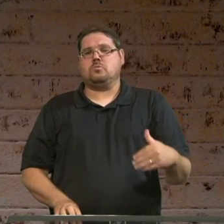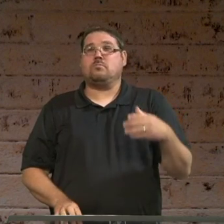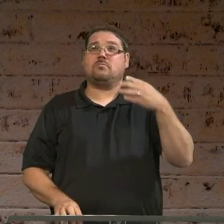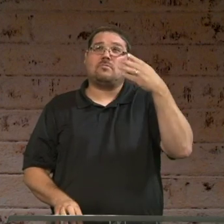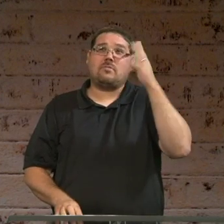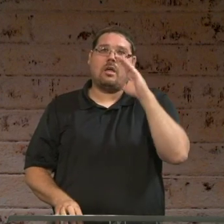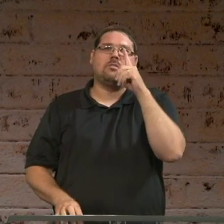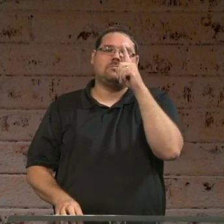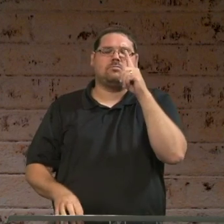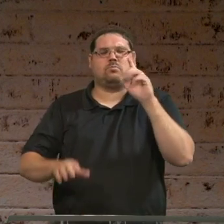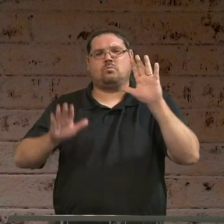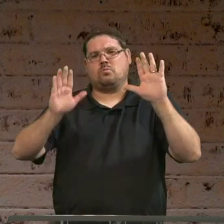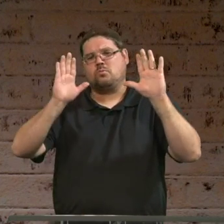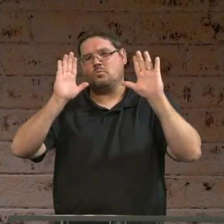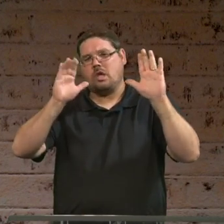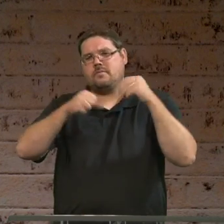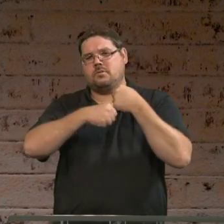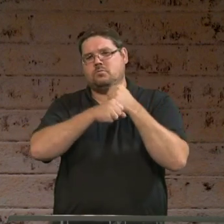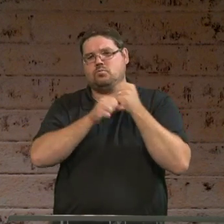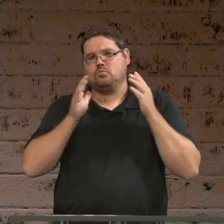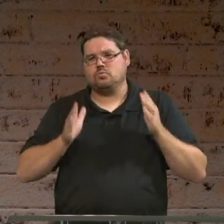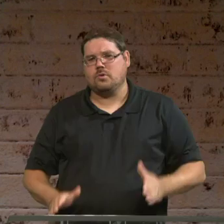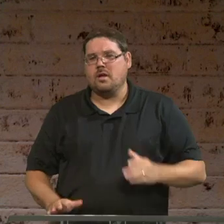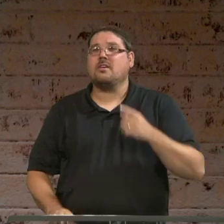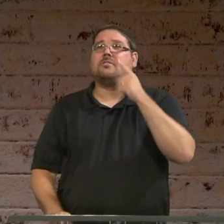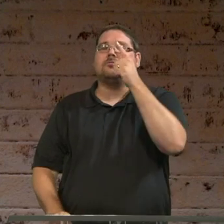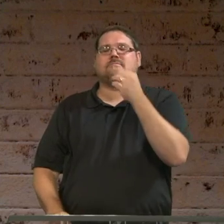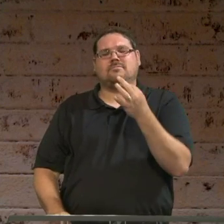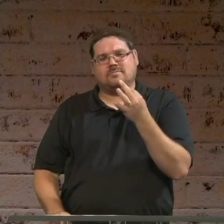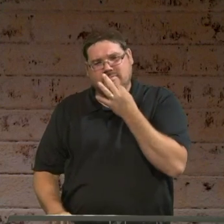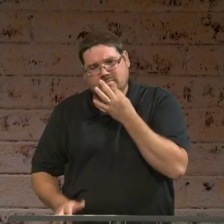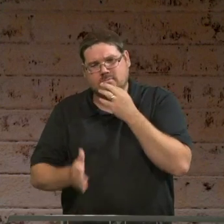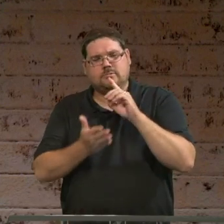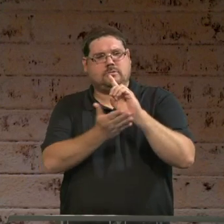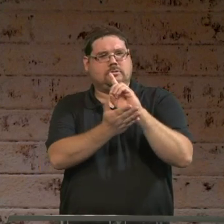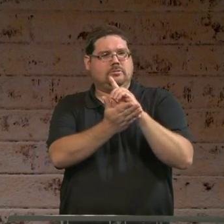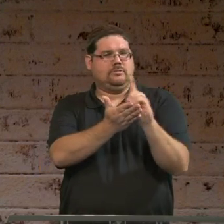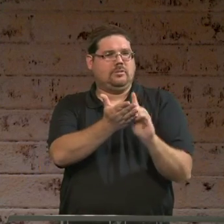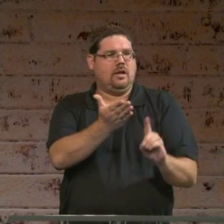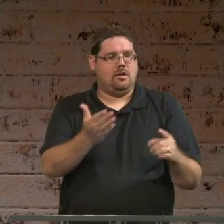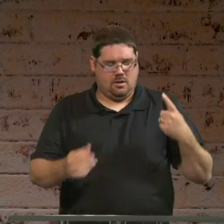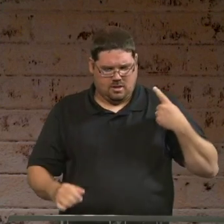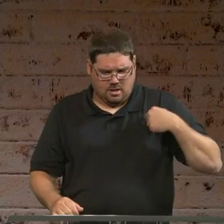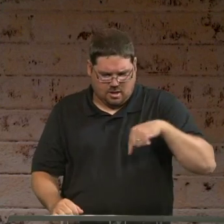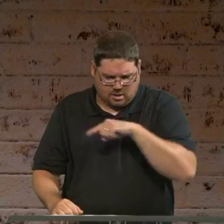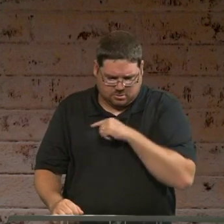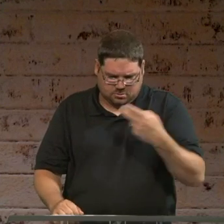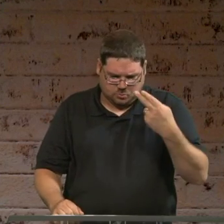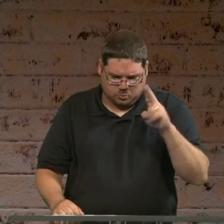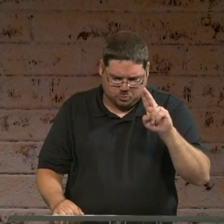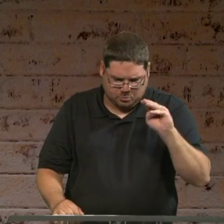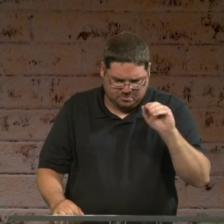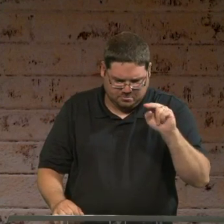learn. Well, God is a great, awesome creator, how he designed